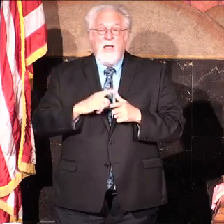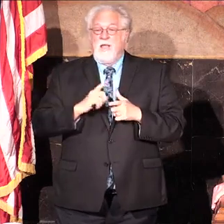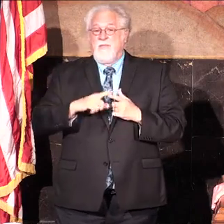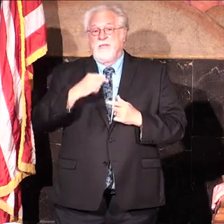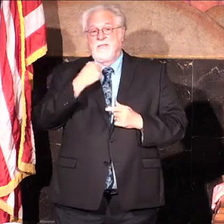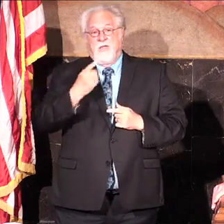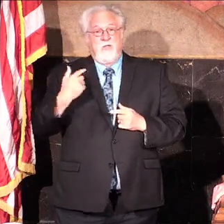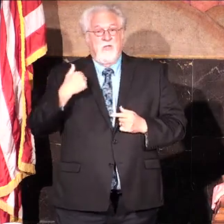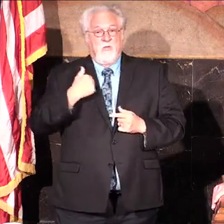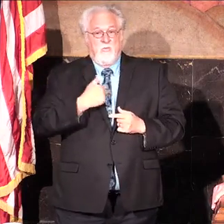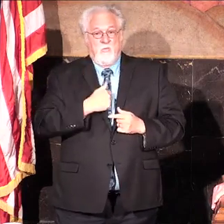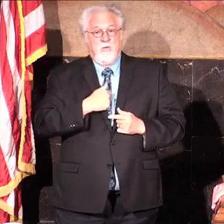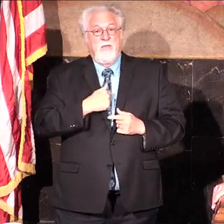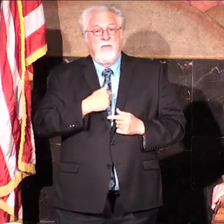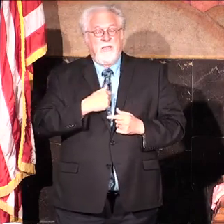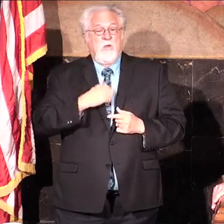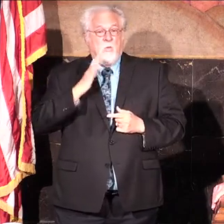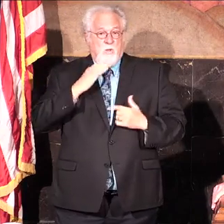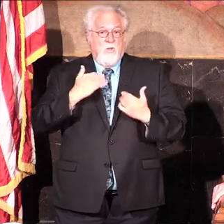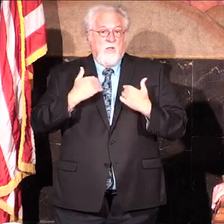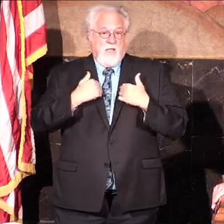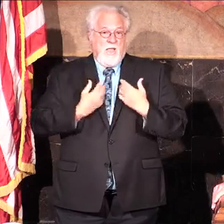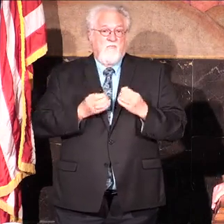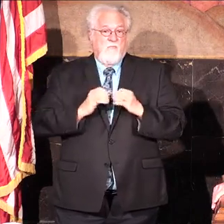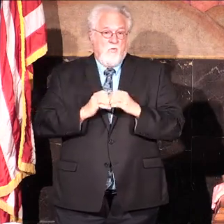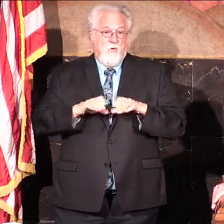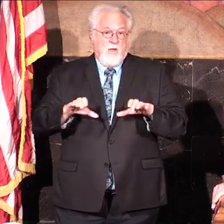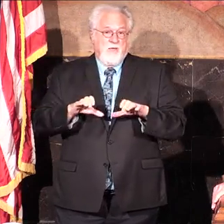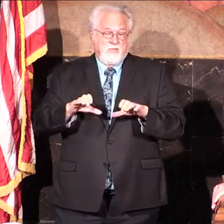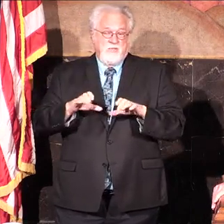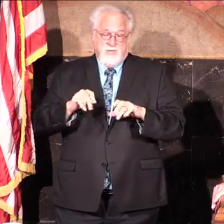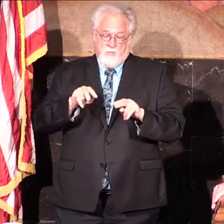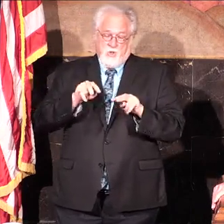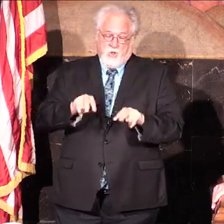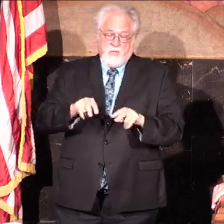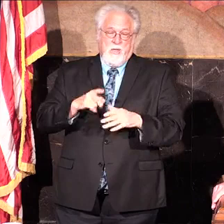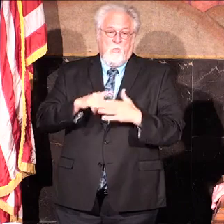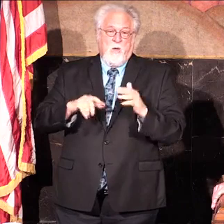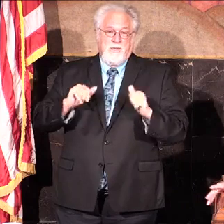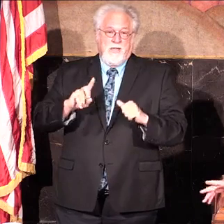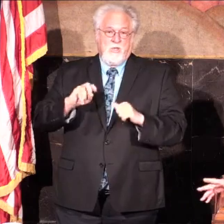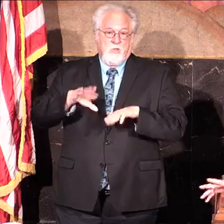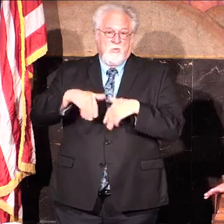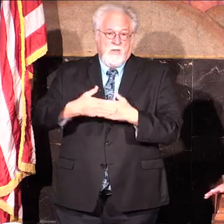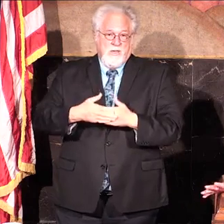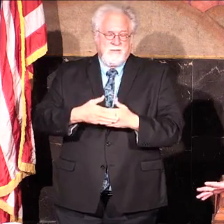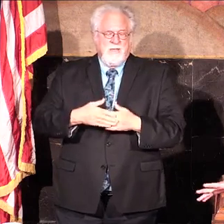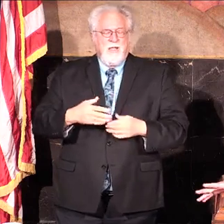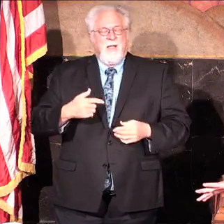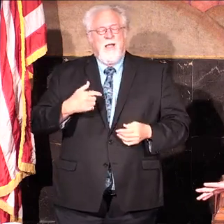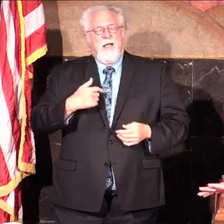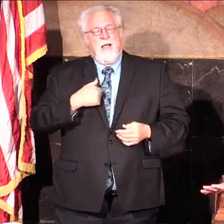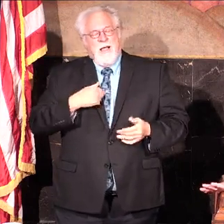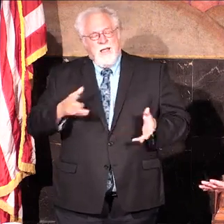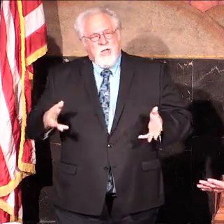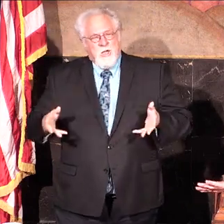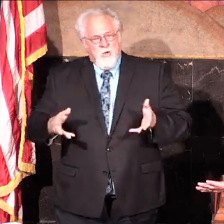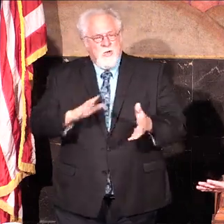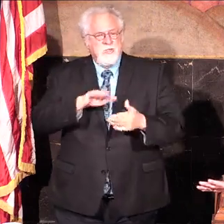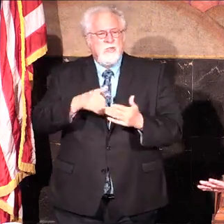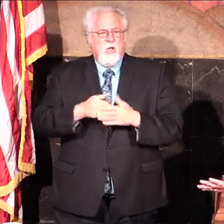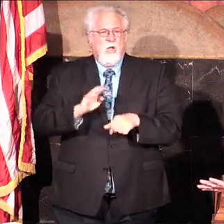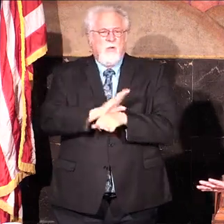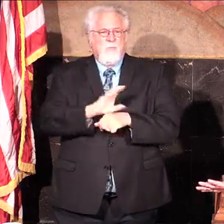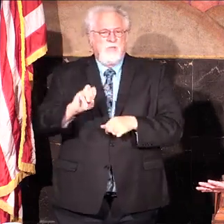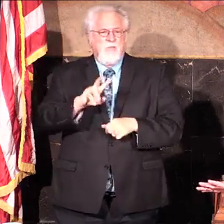there will be additional actions going forward, and we're taking a look at those now. I would encourage all business